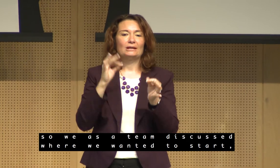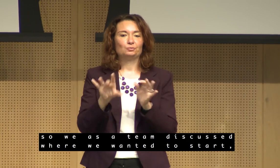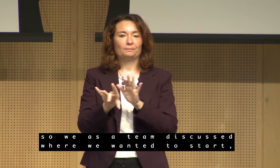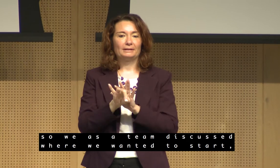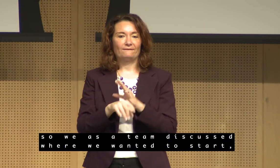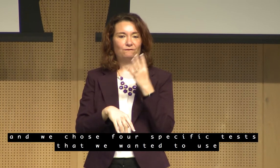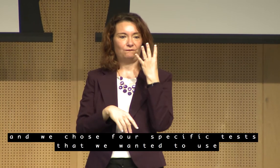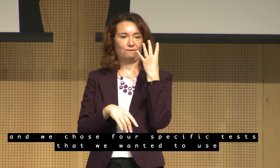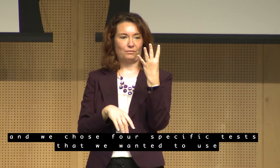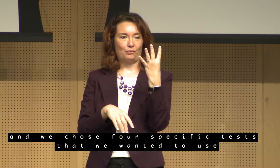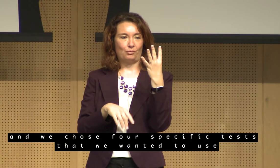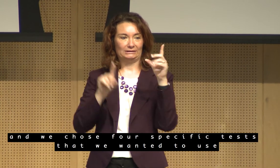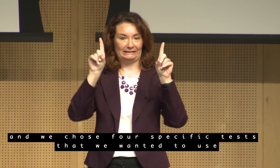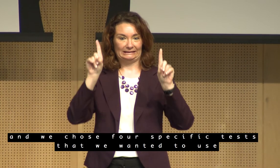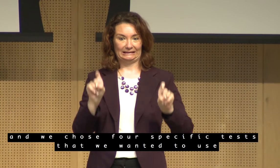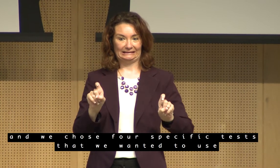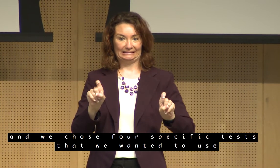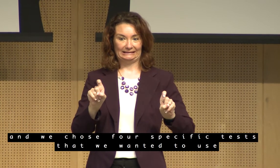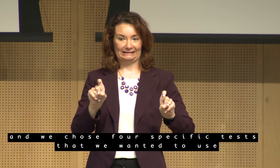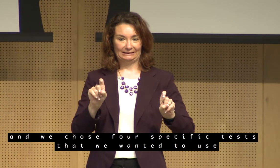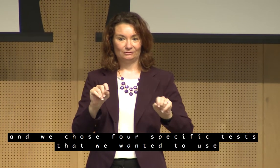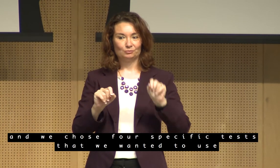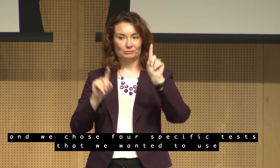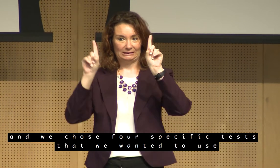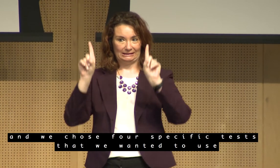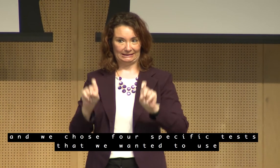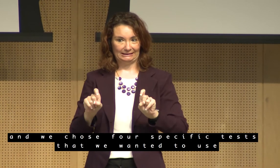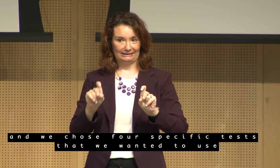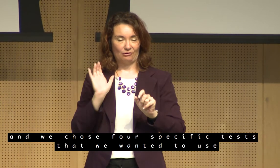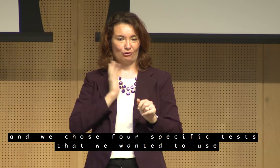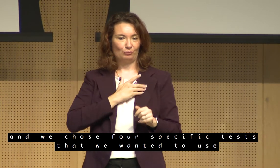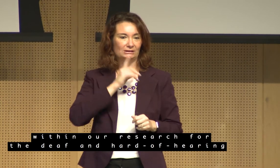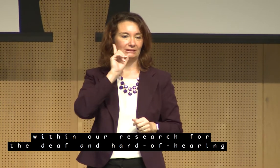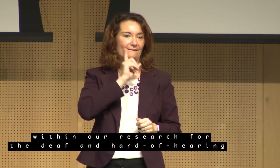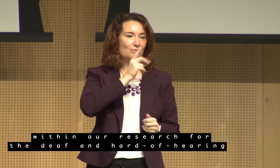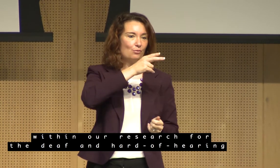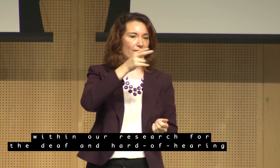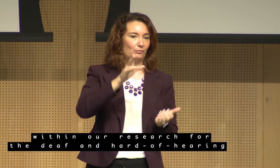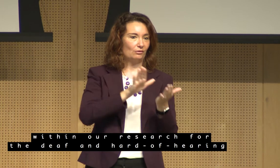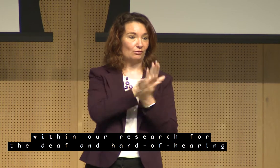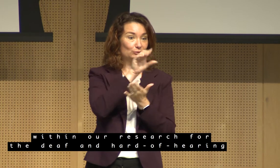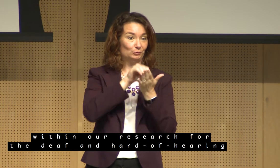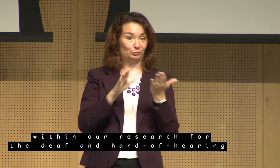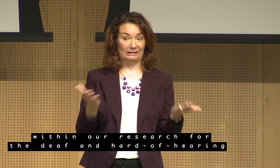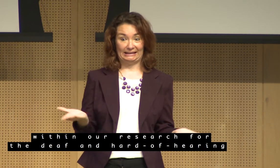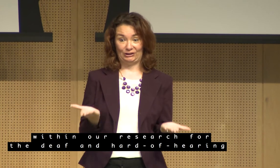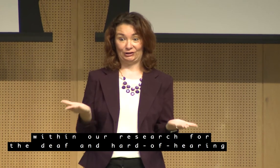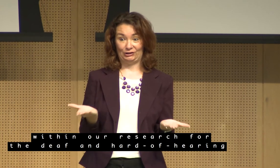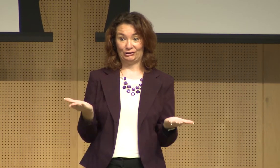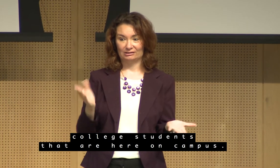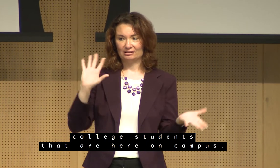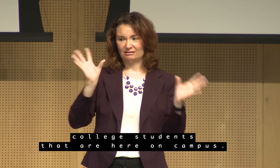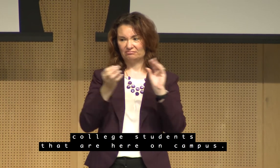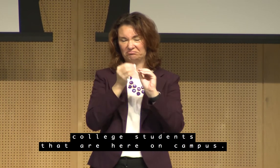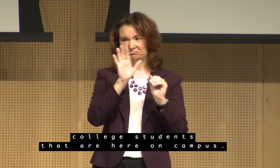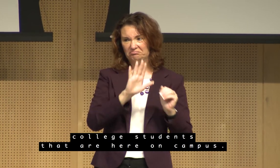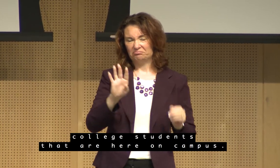to start, and we chose four specific tests that we wanted to use within our research for the deaf and hard of hearing college students that are here